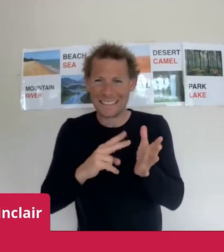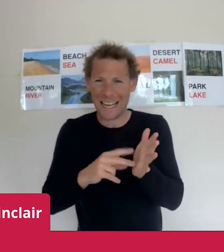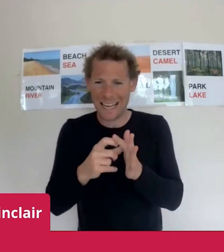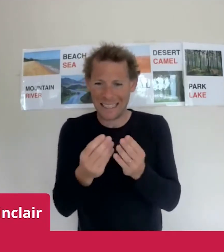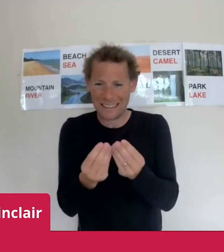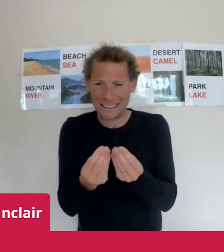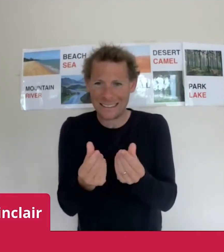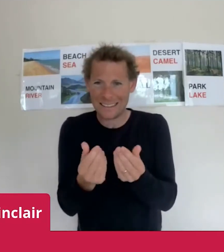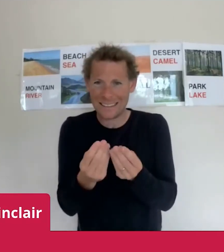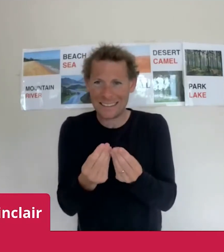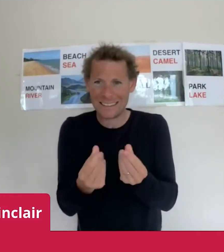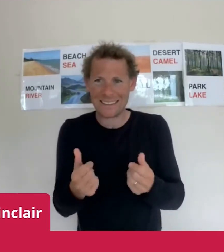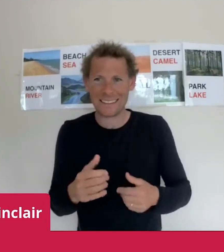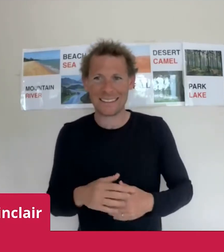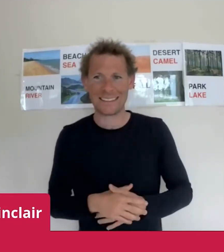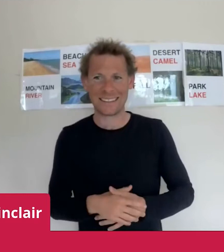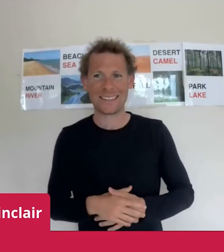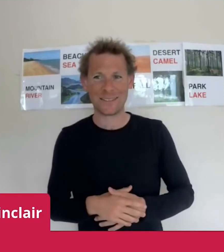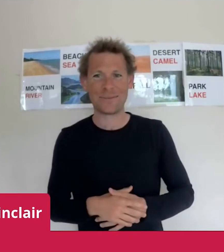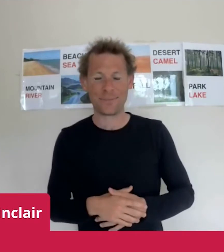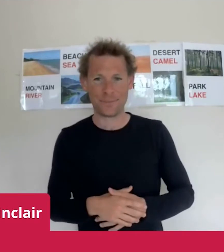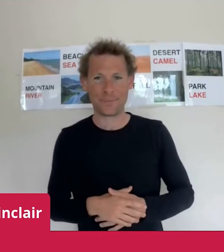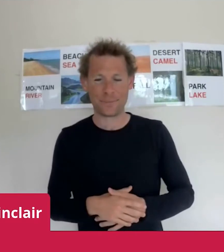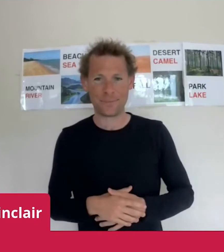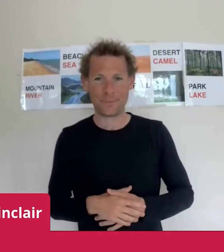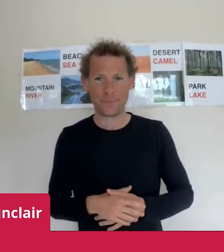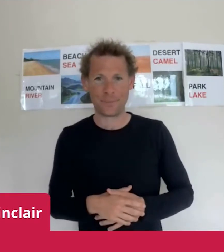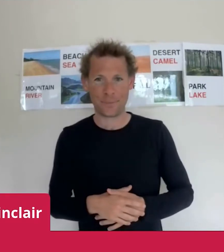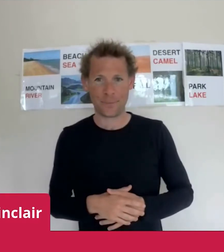Imagine it's as if you're feeling the sand between your fingers. That's the sign for beach.